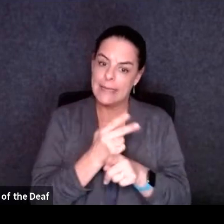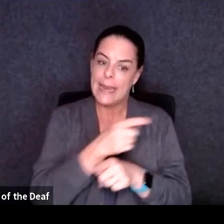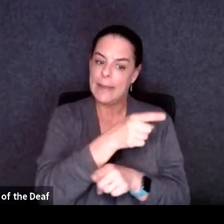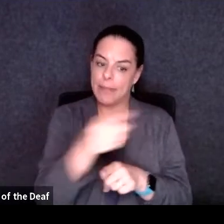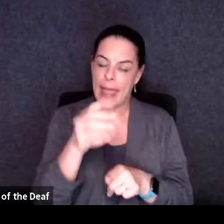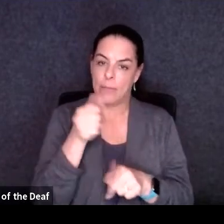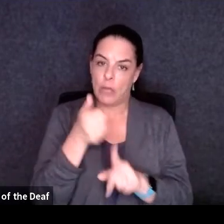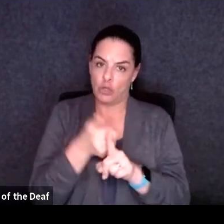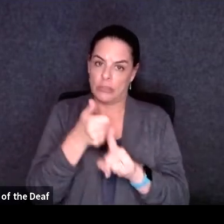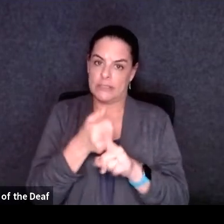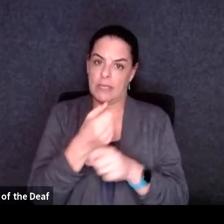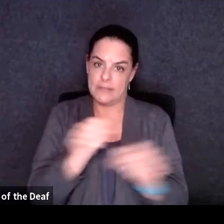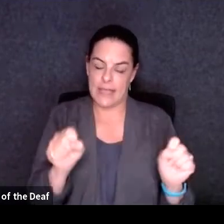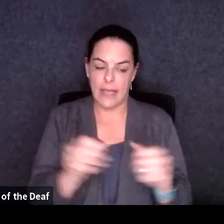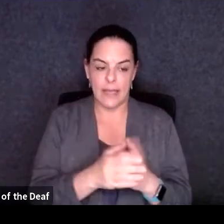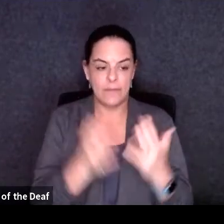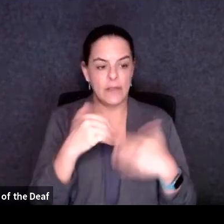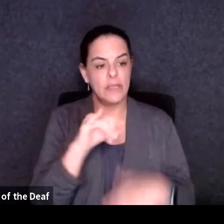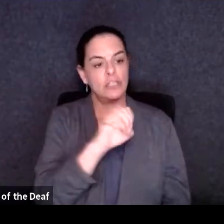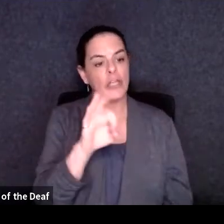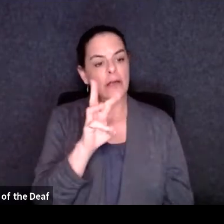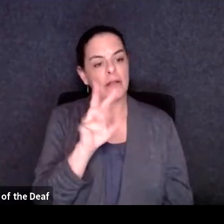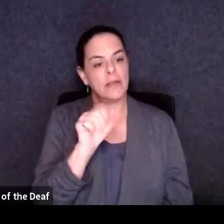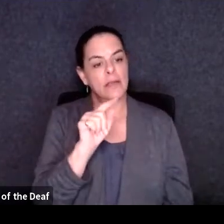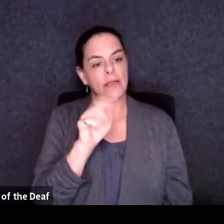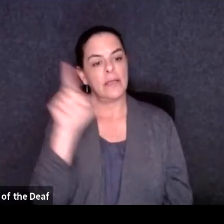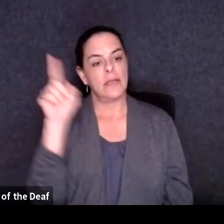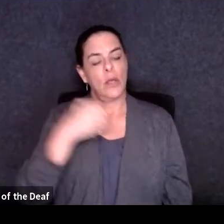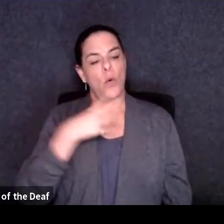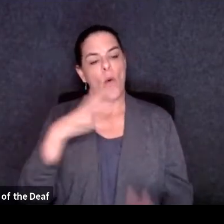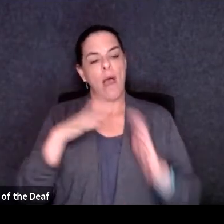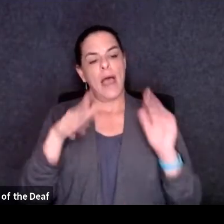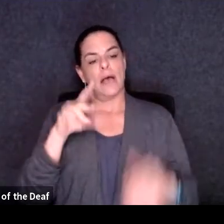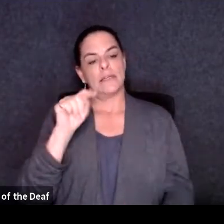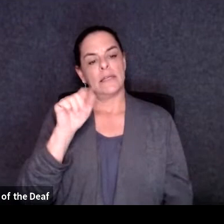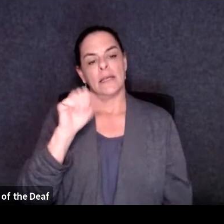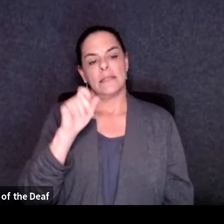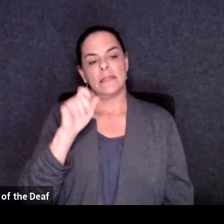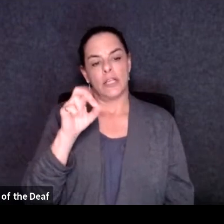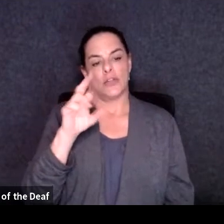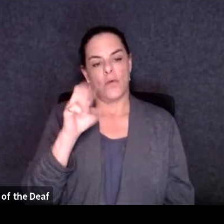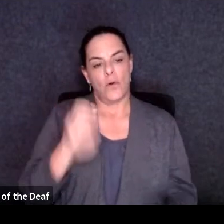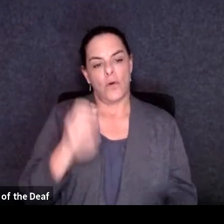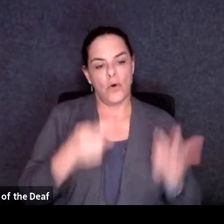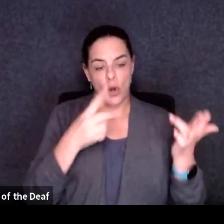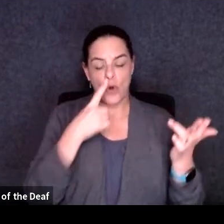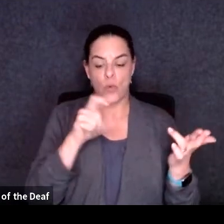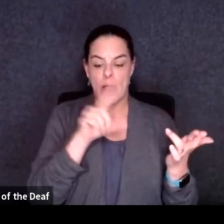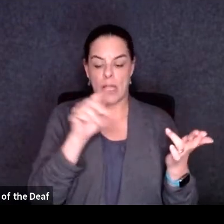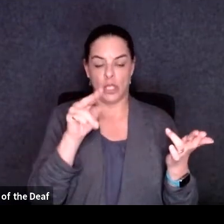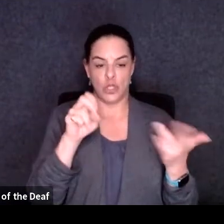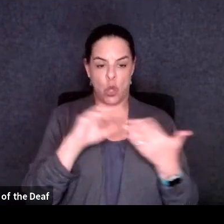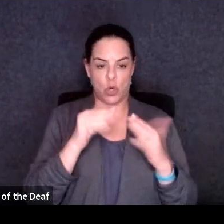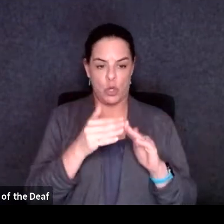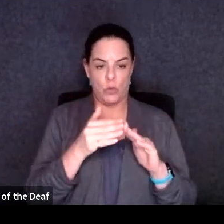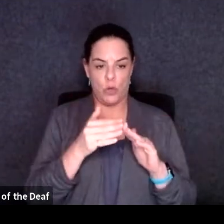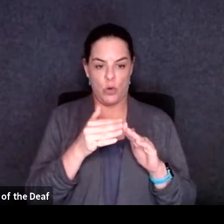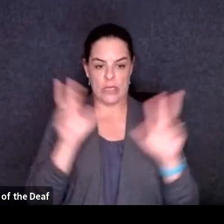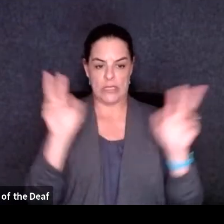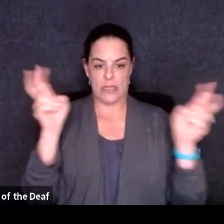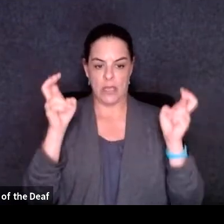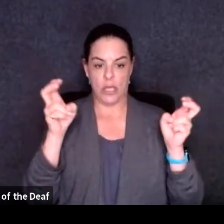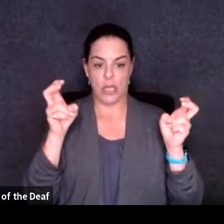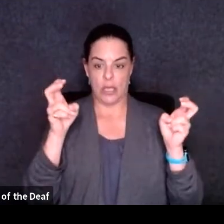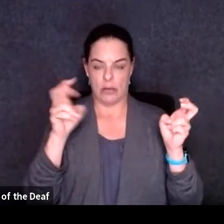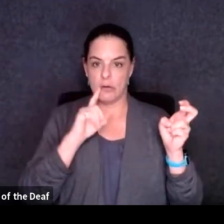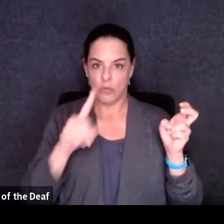well. From Jeff with WATE, the White House Task Force recommends for red zone communities, quote, proactive weekly testing